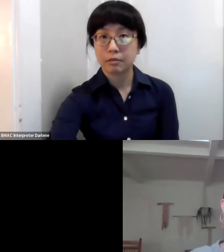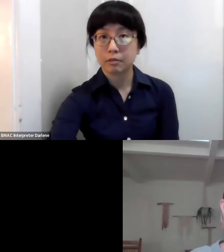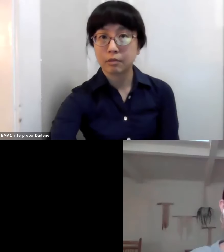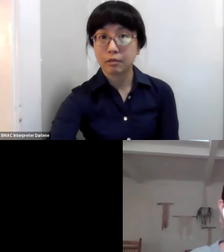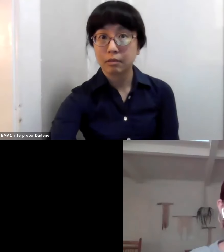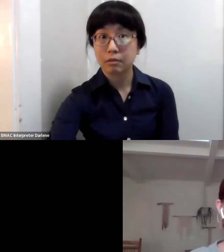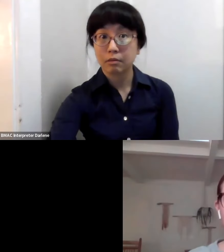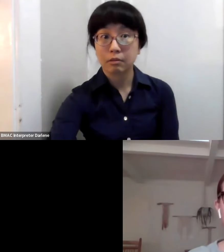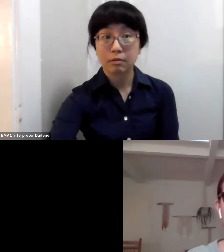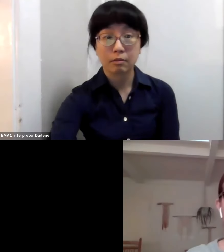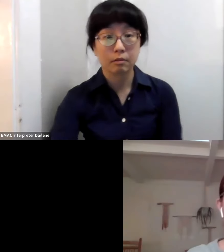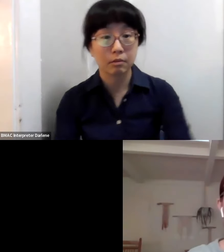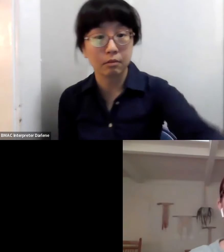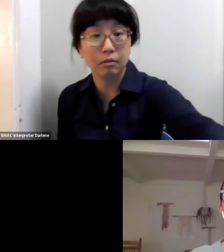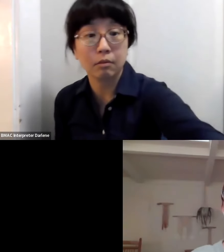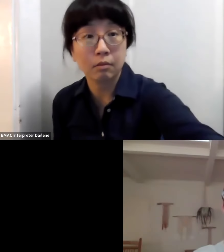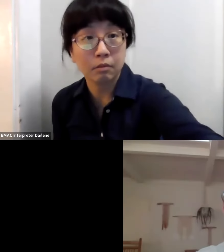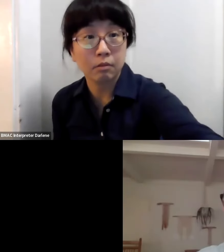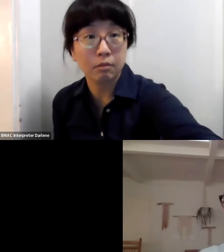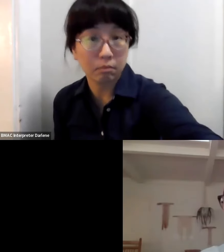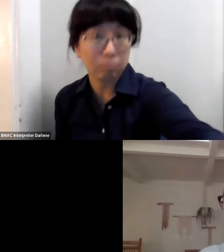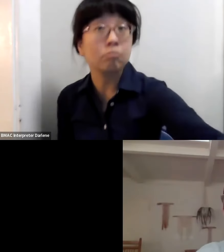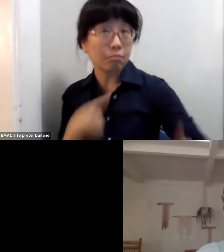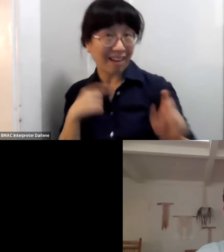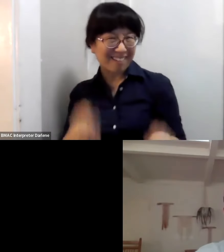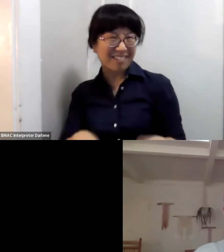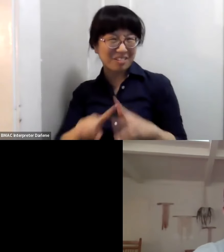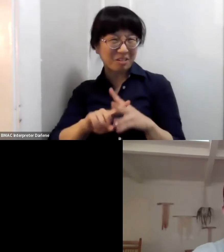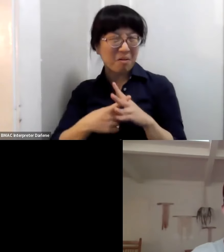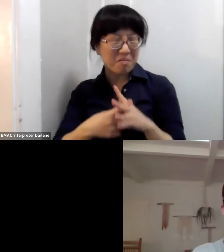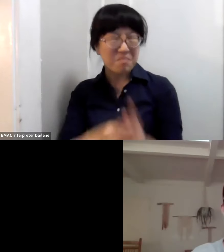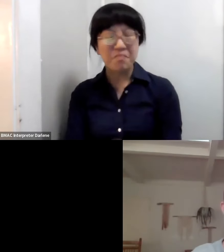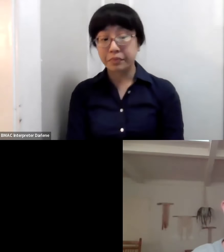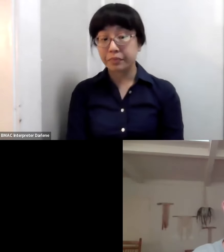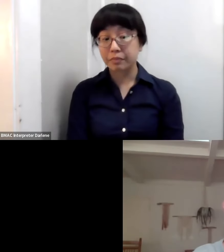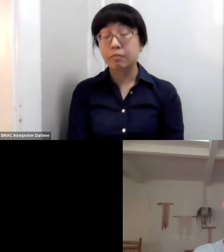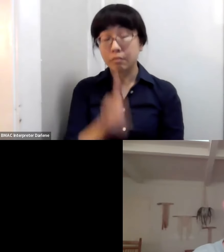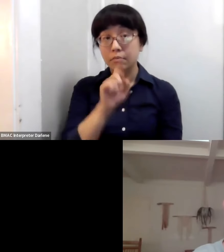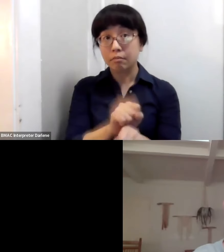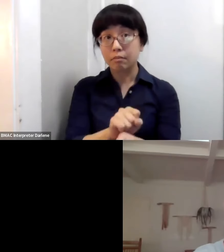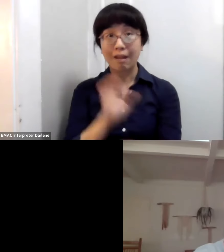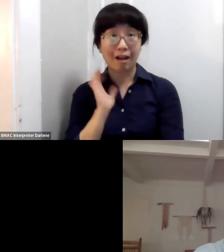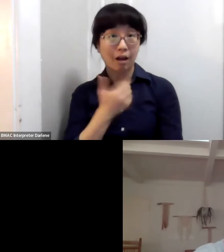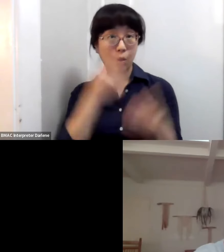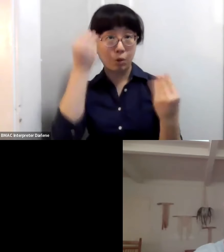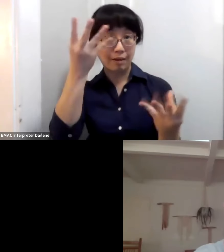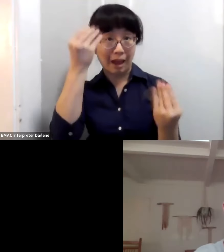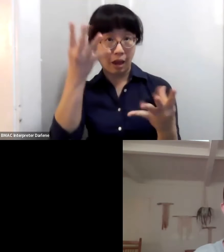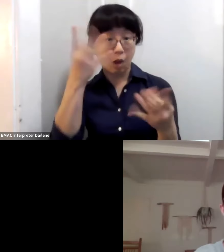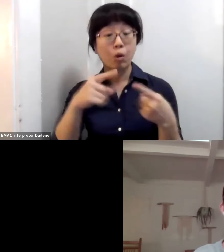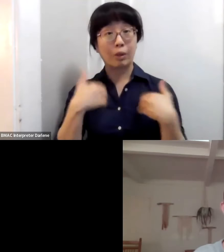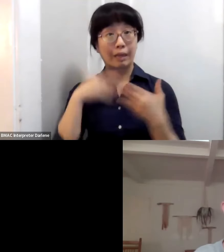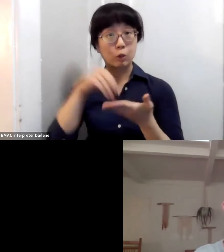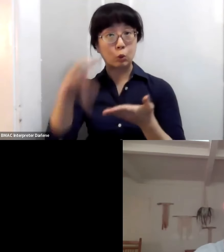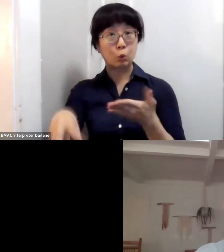I can take this to start off. So actually our data, because when we do have student appointments that goes